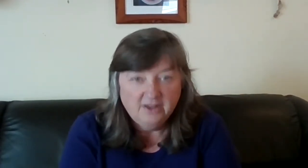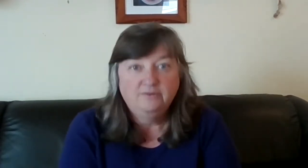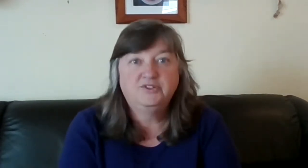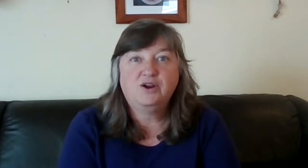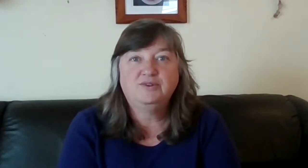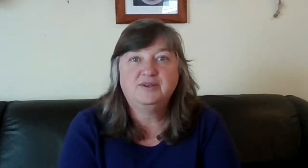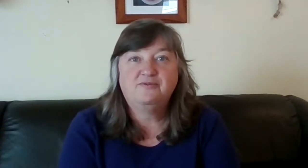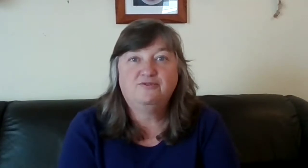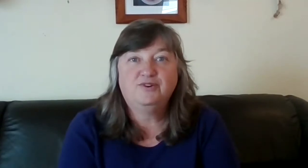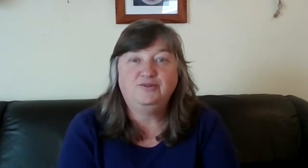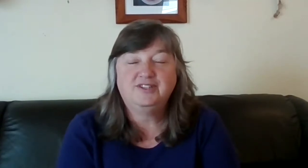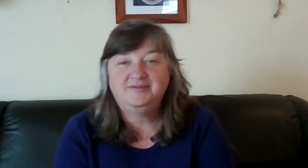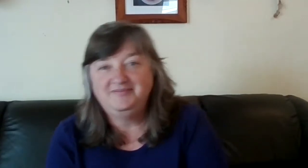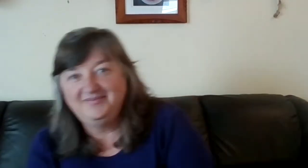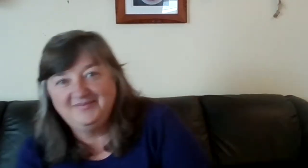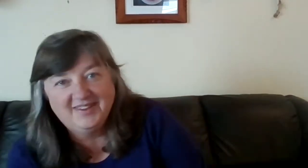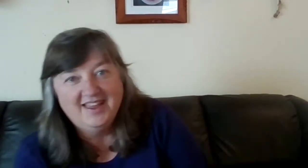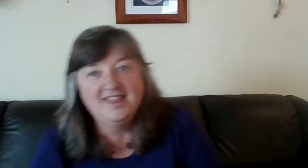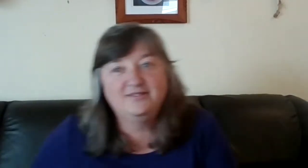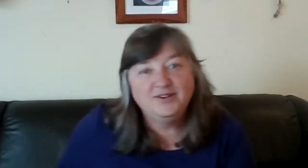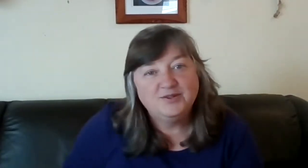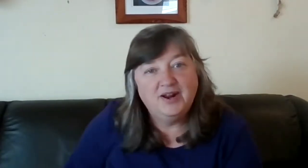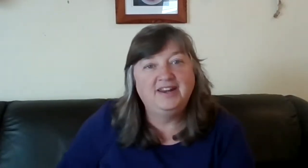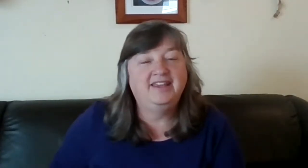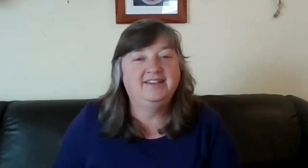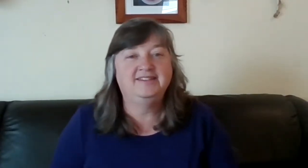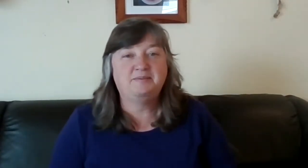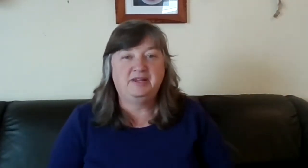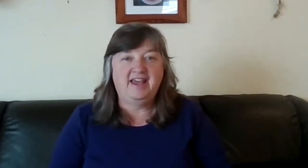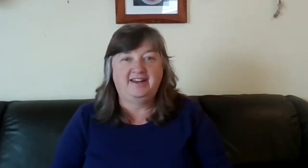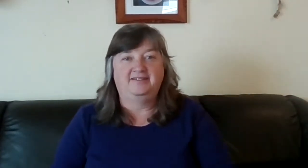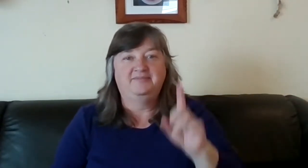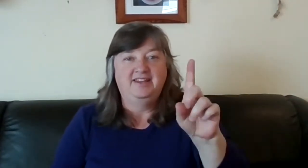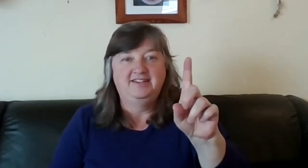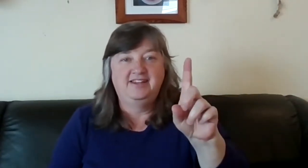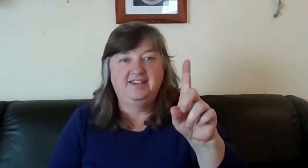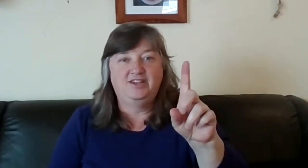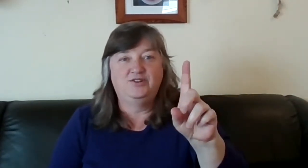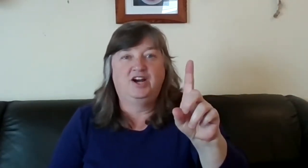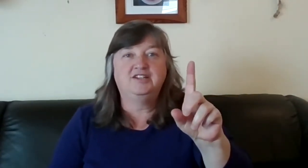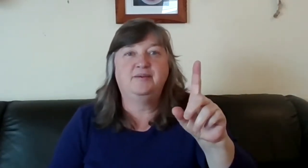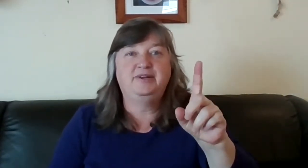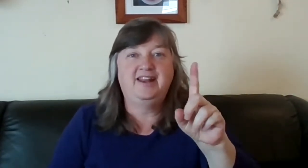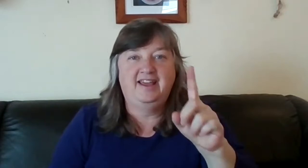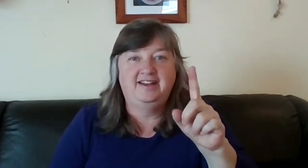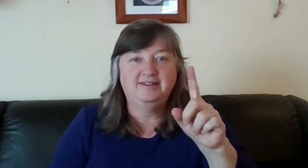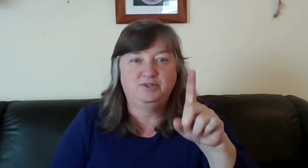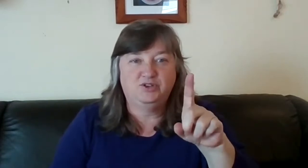We'll start with some fruit. The first one is banana. Take your non-dominant hand, put your